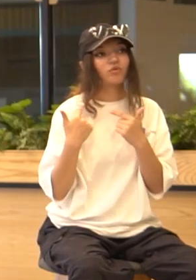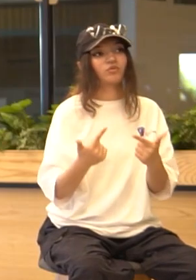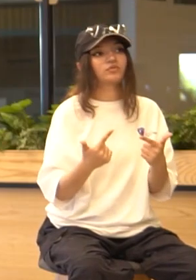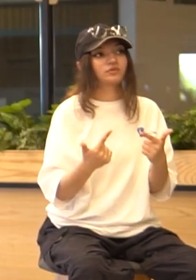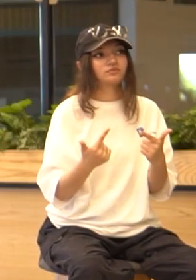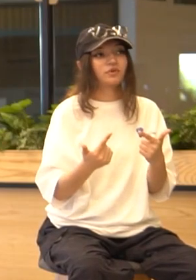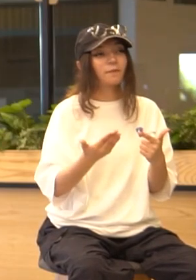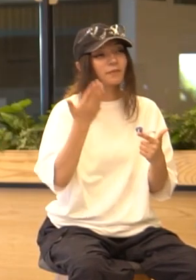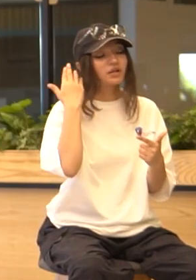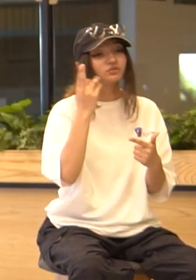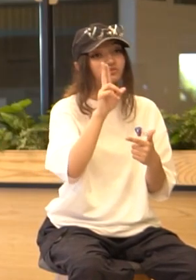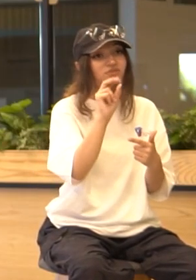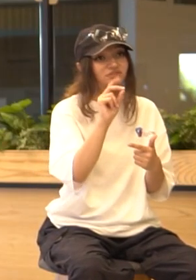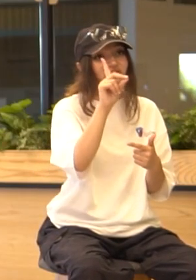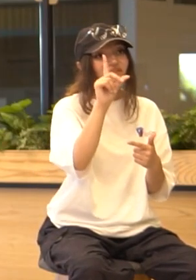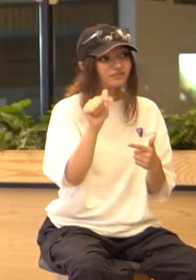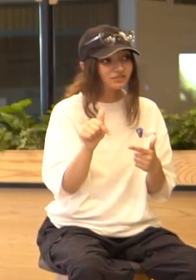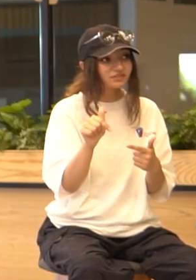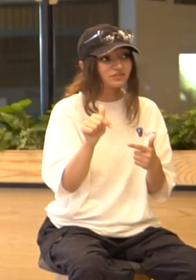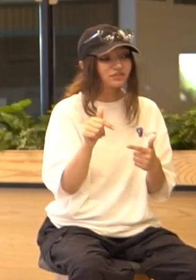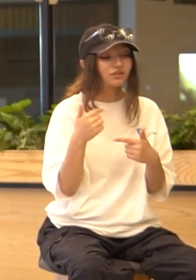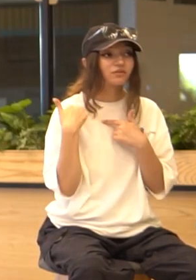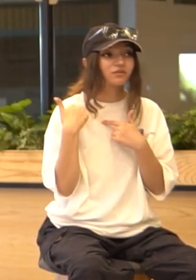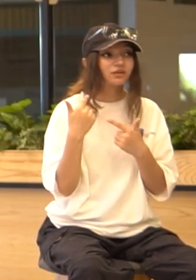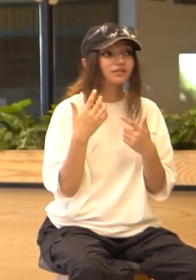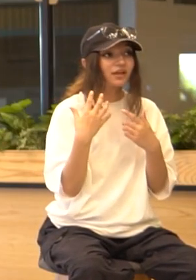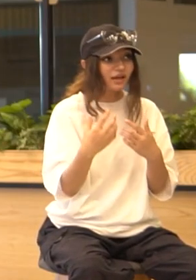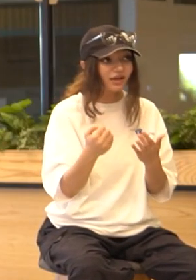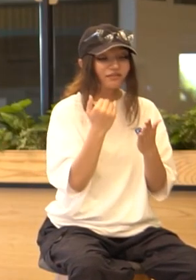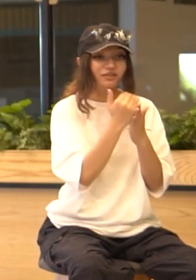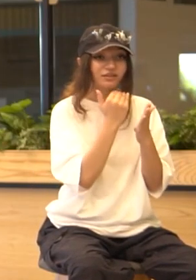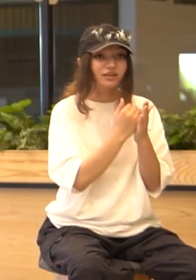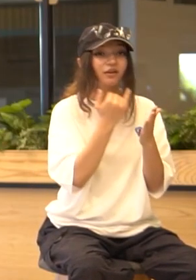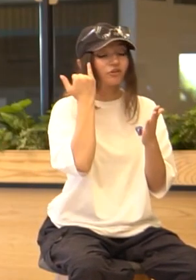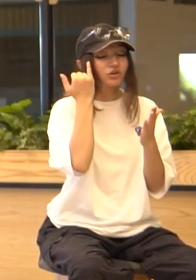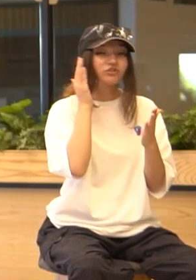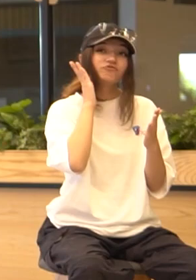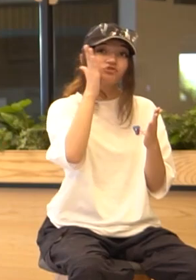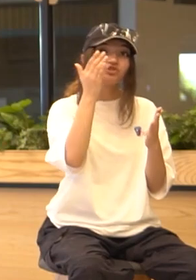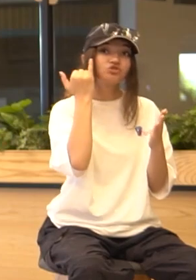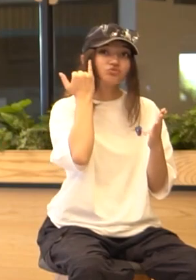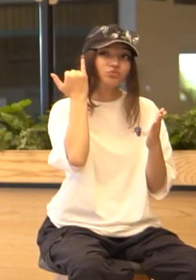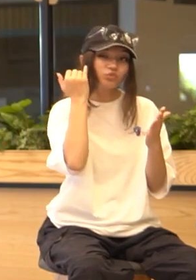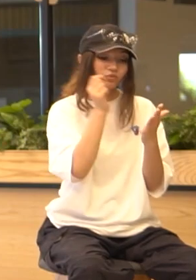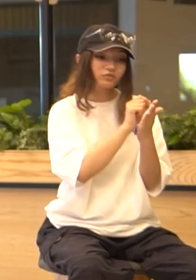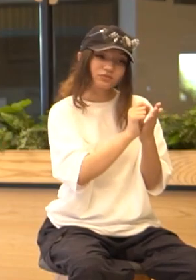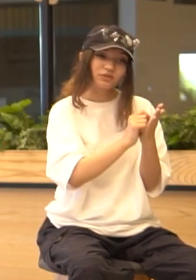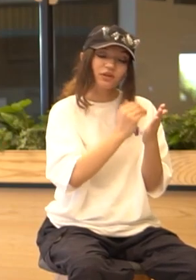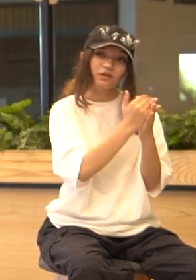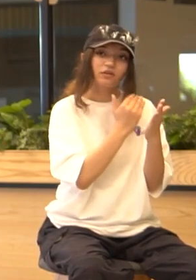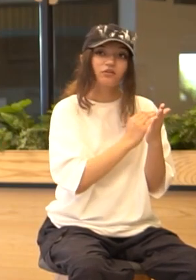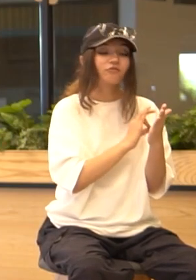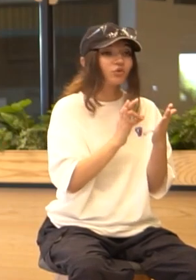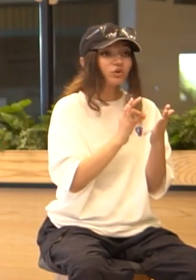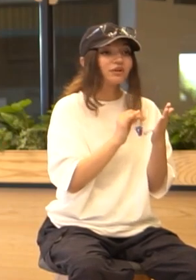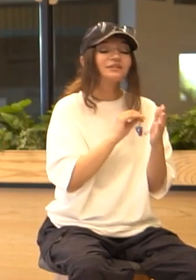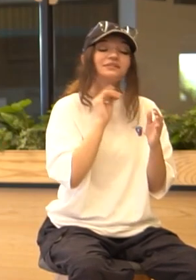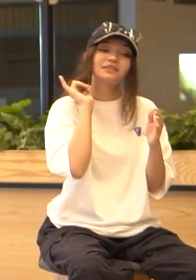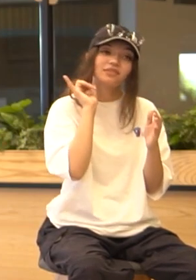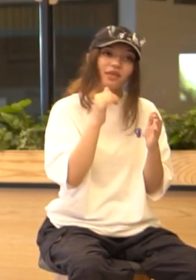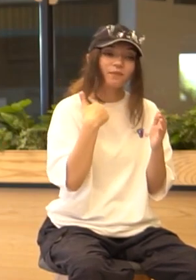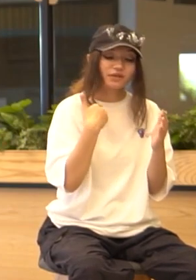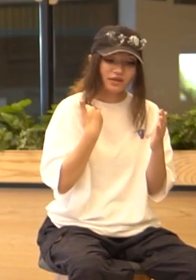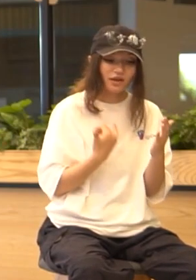from 2017 that I go through. You need to check all this stuff before your work is passed off.